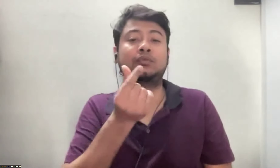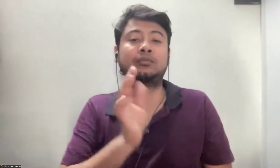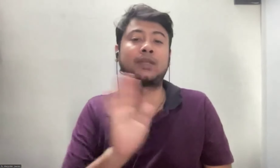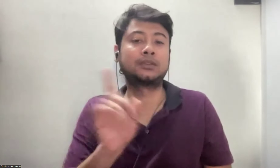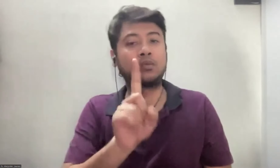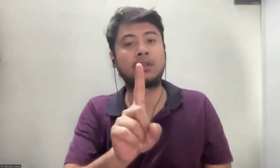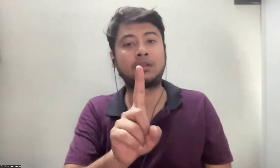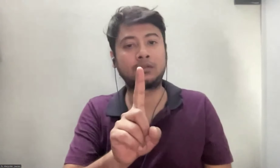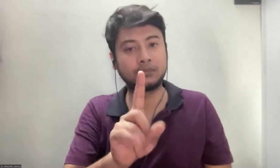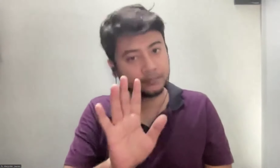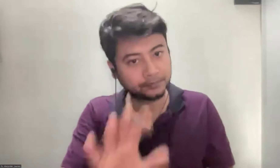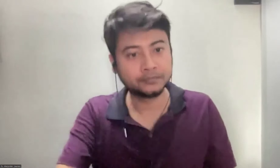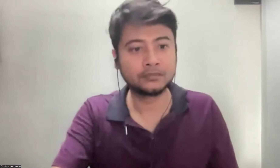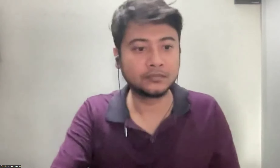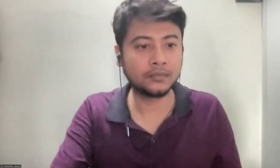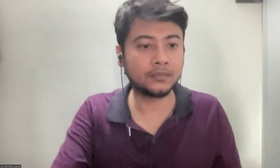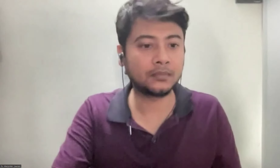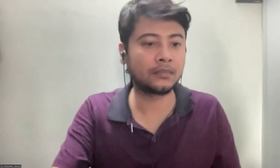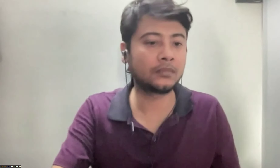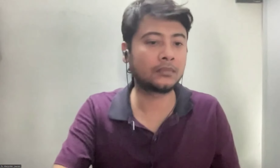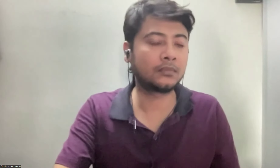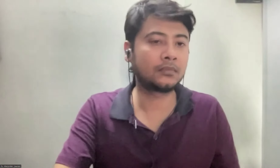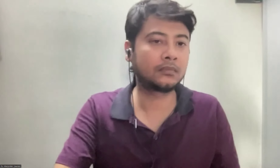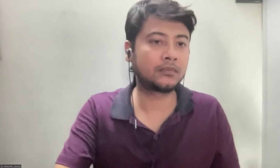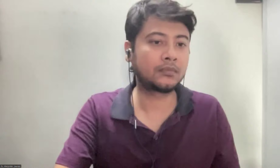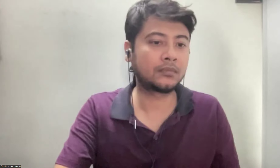We can begin questions.